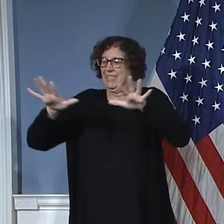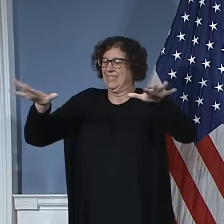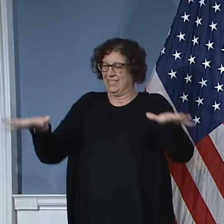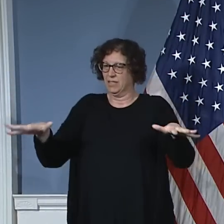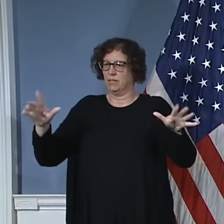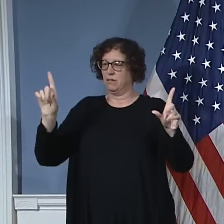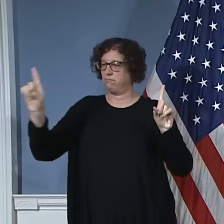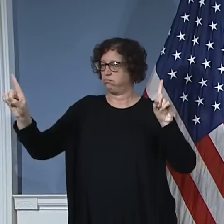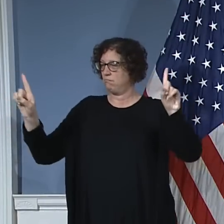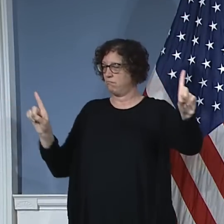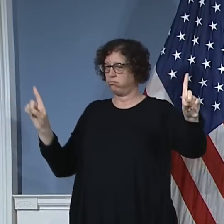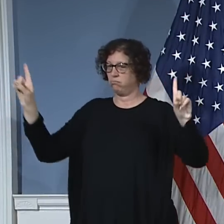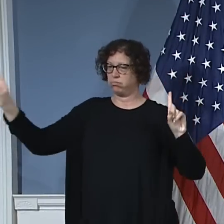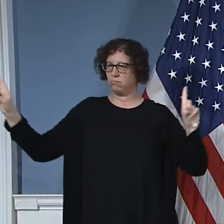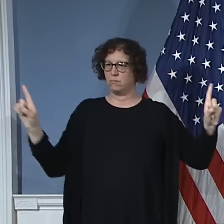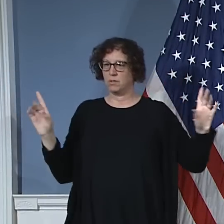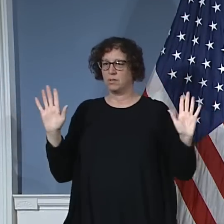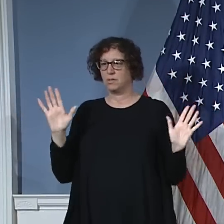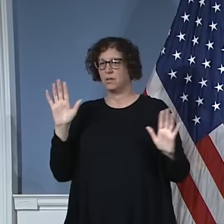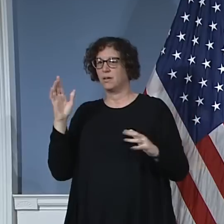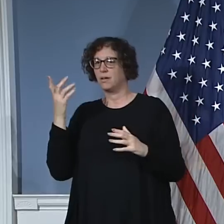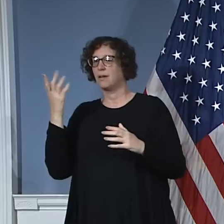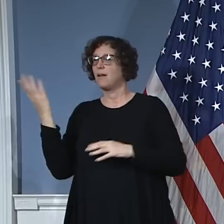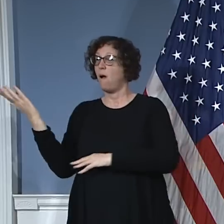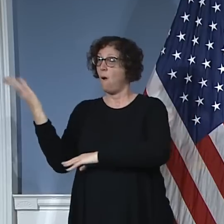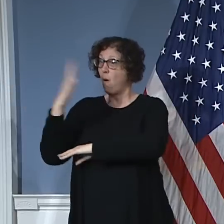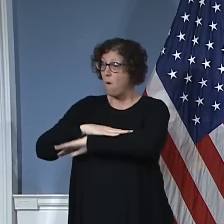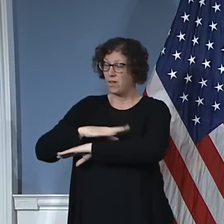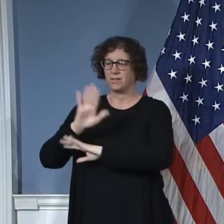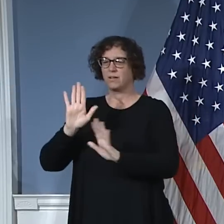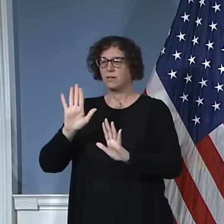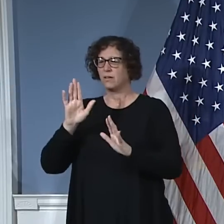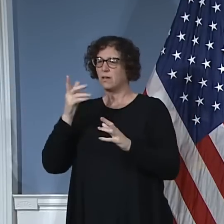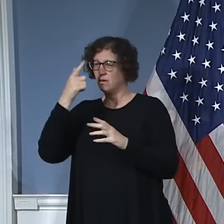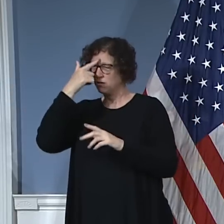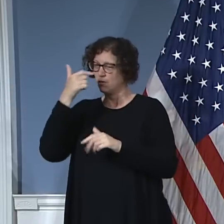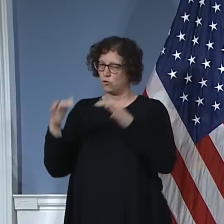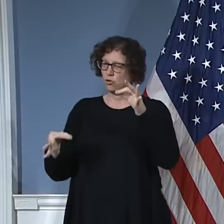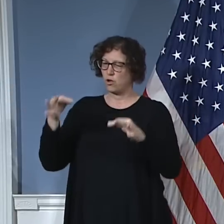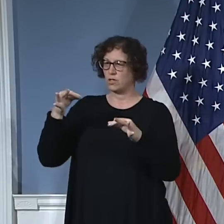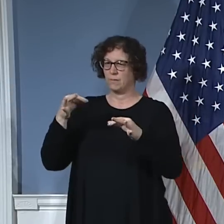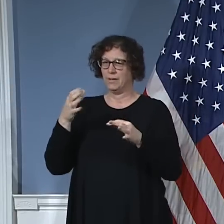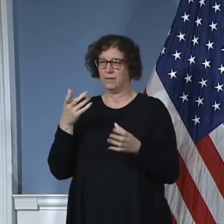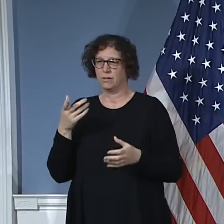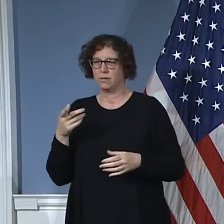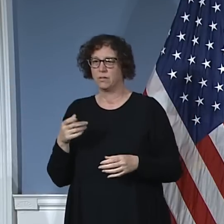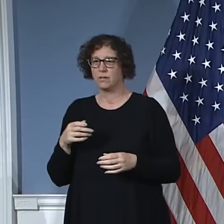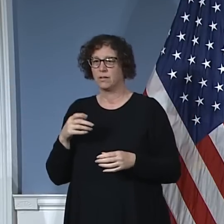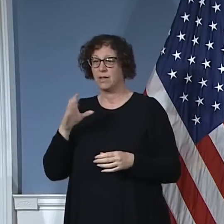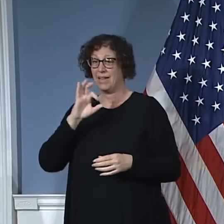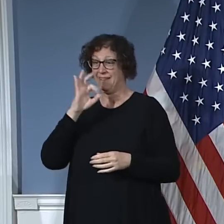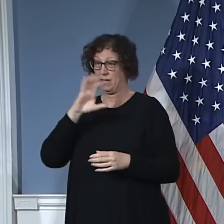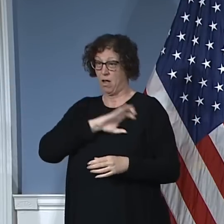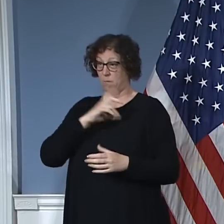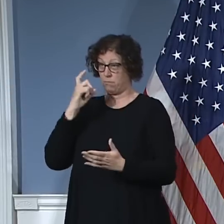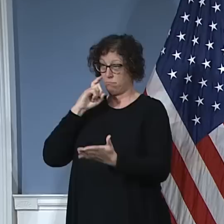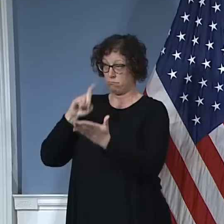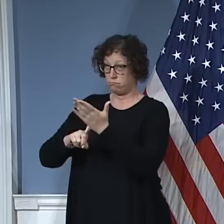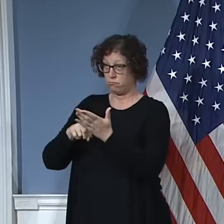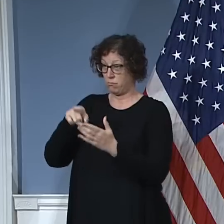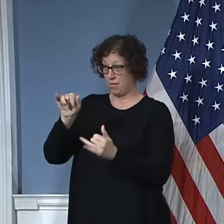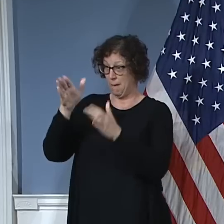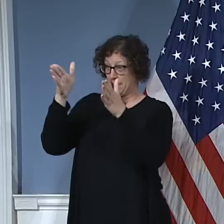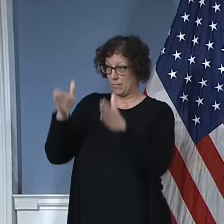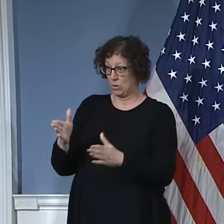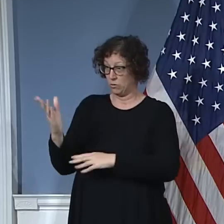period of time. If an officer sees you and you're sitting on a park bench, they're going to say, hey, you need to get home. The person